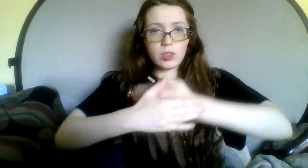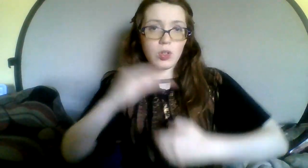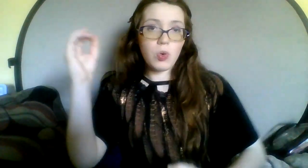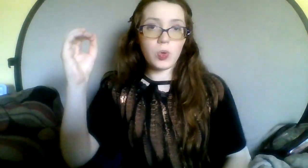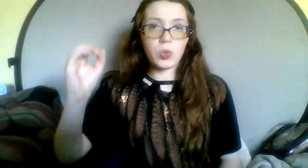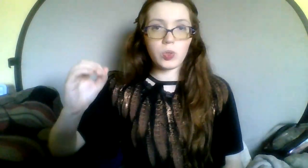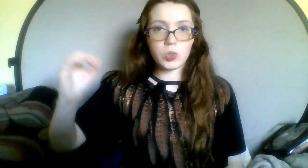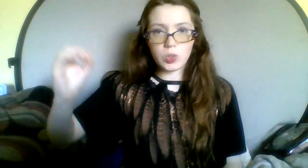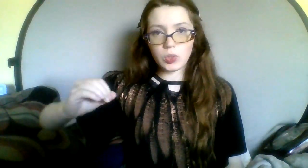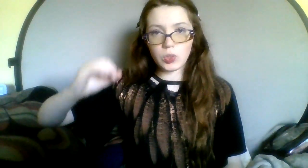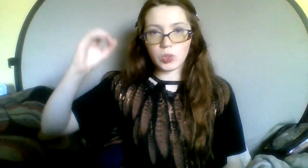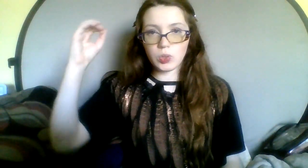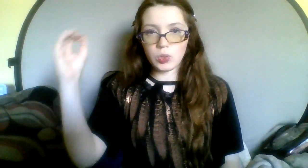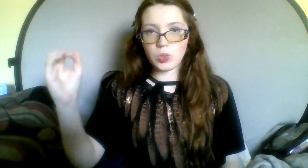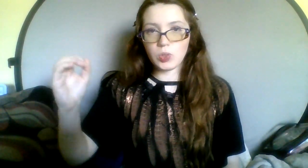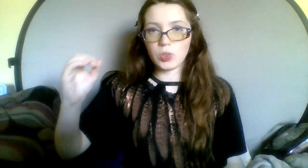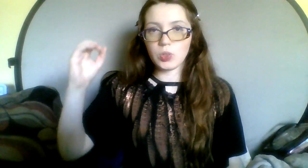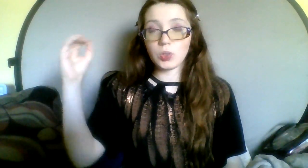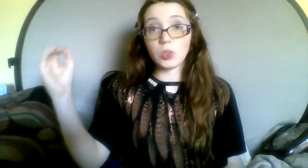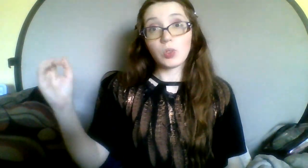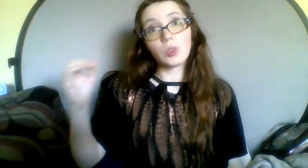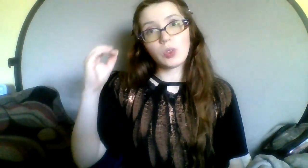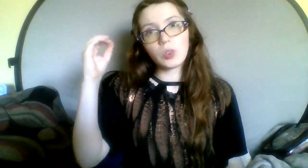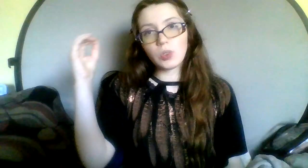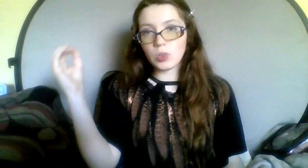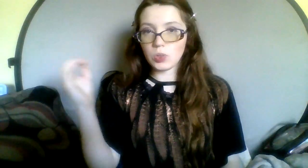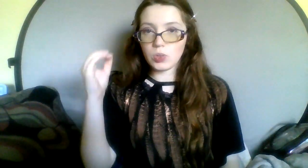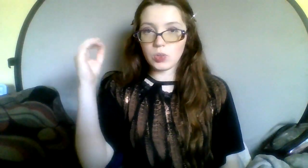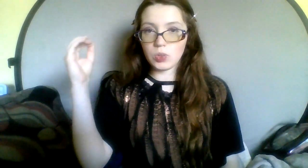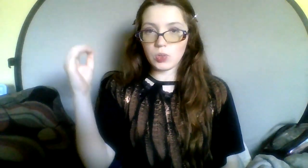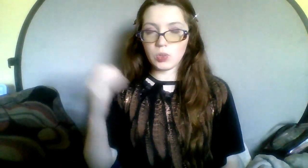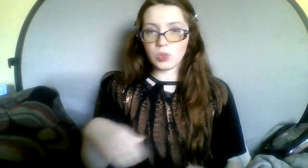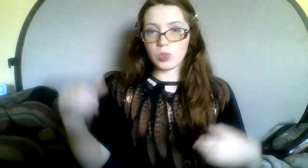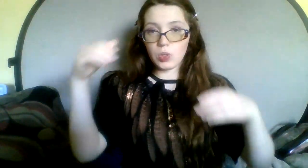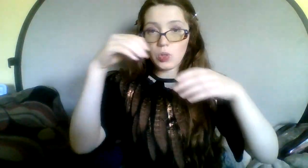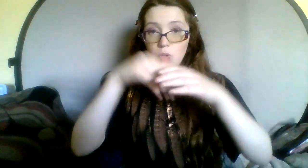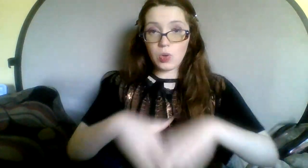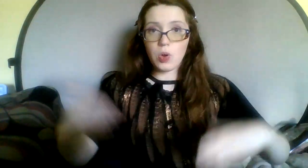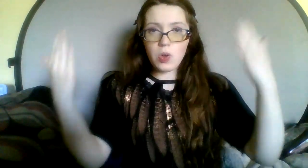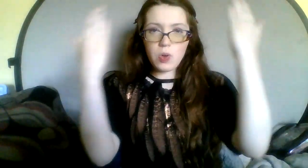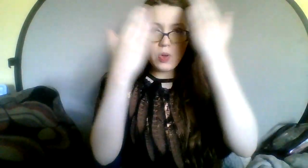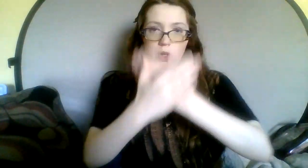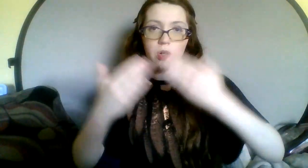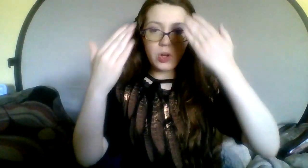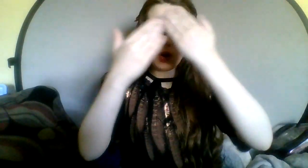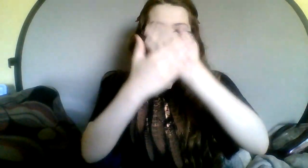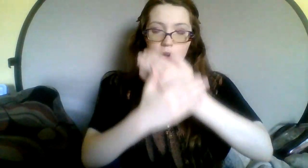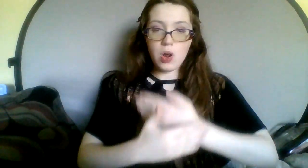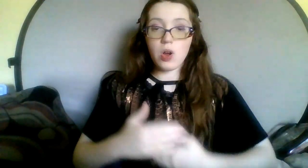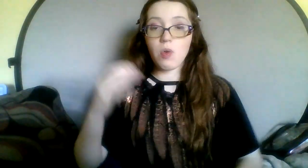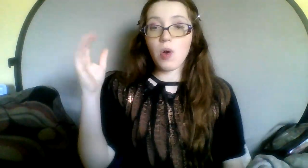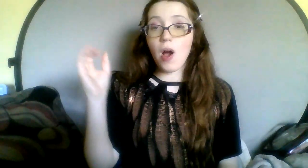oh